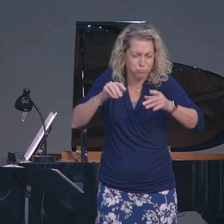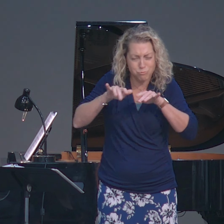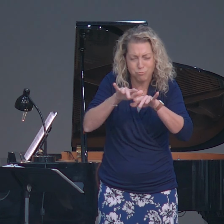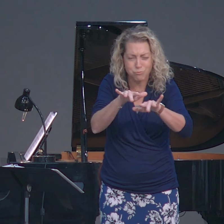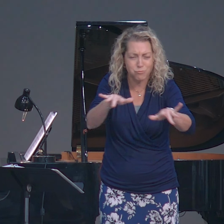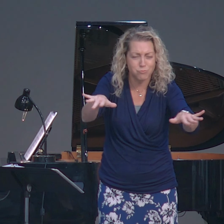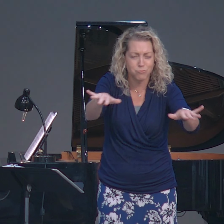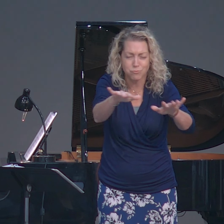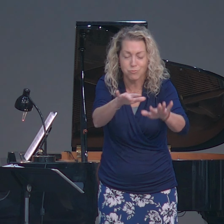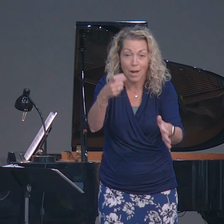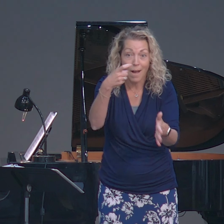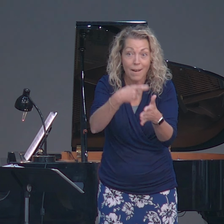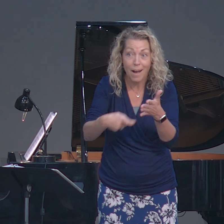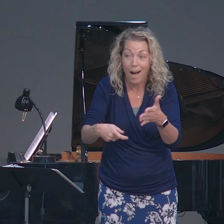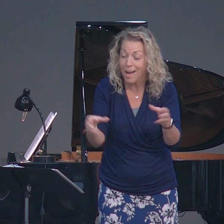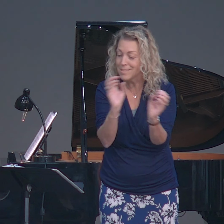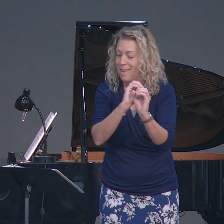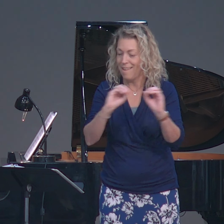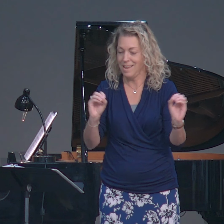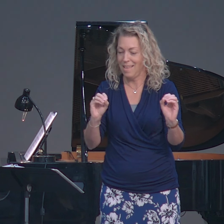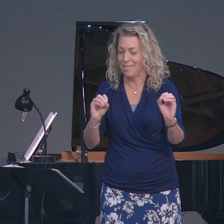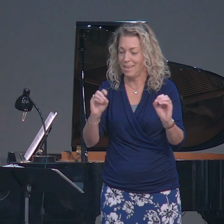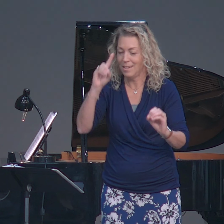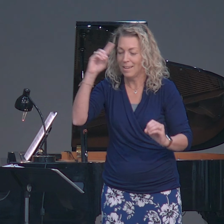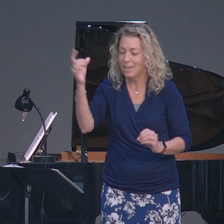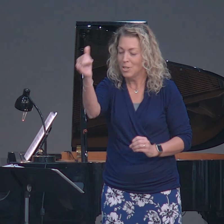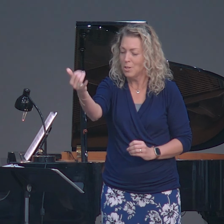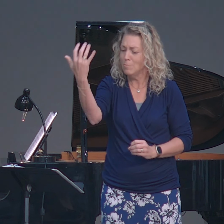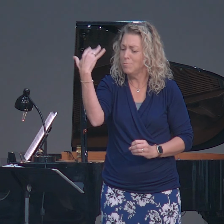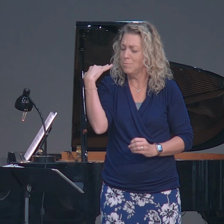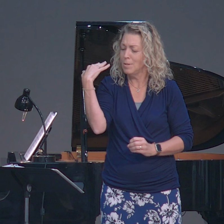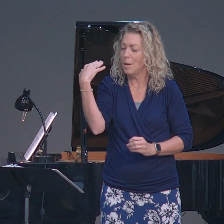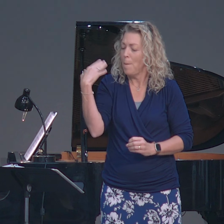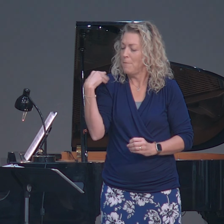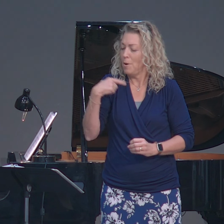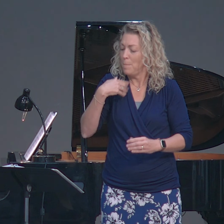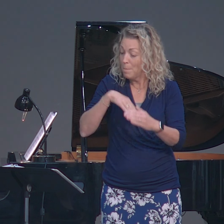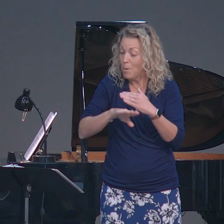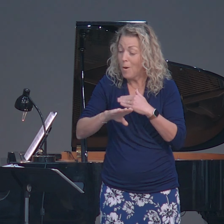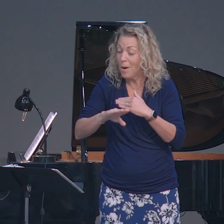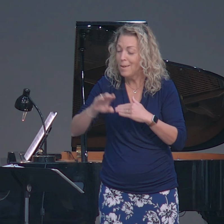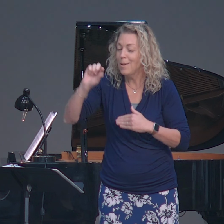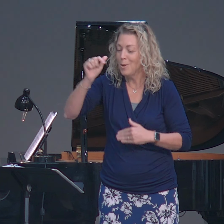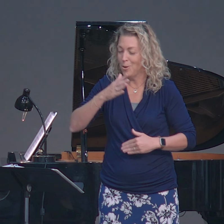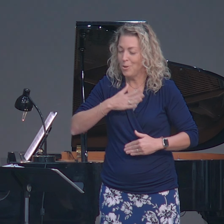Measured, vast, and free, the new kingdom returns.